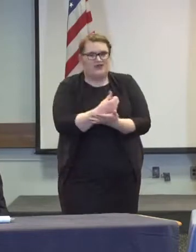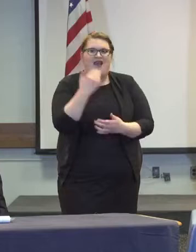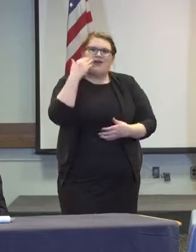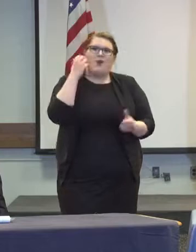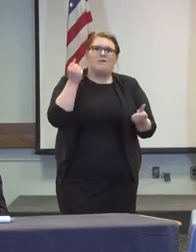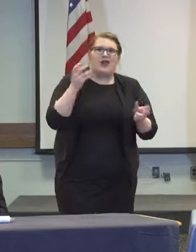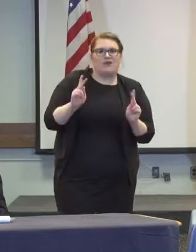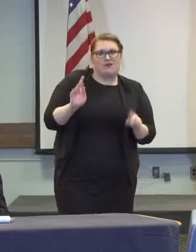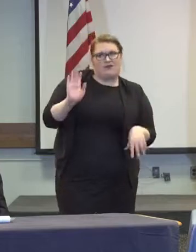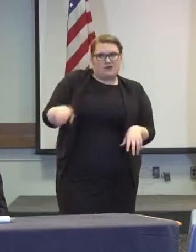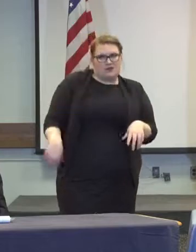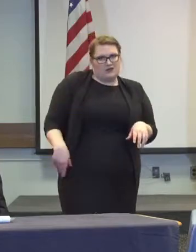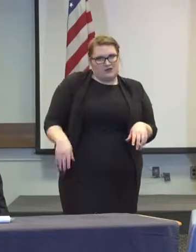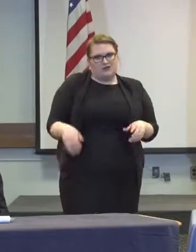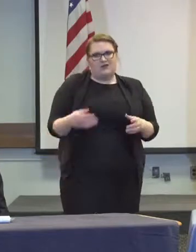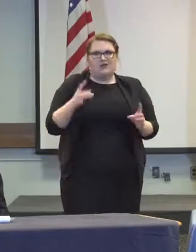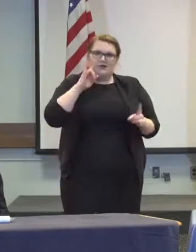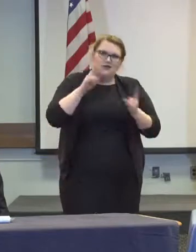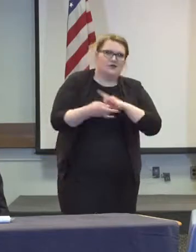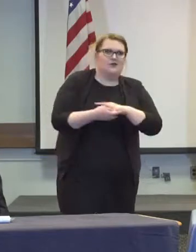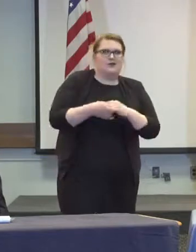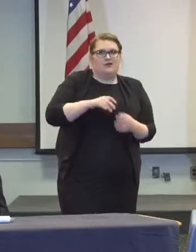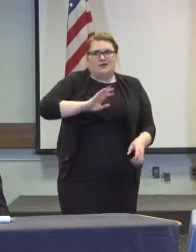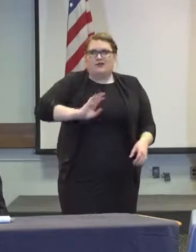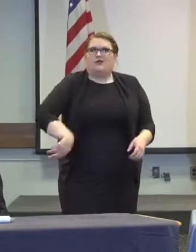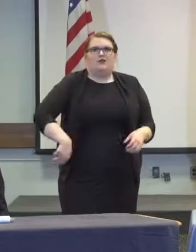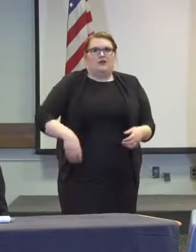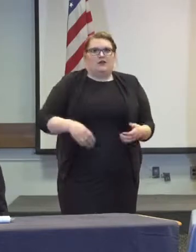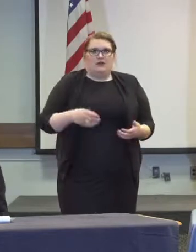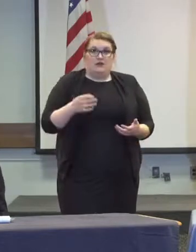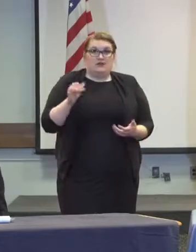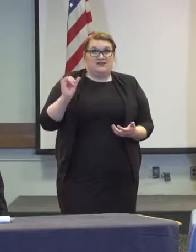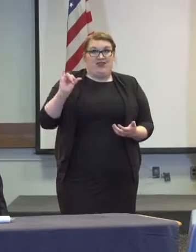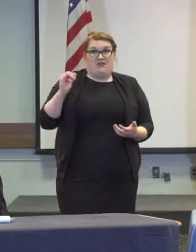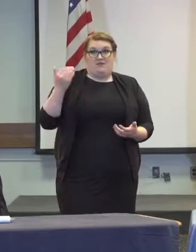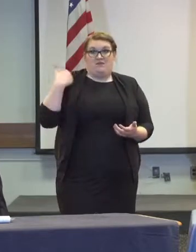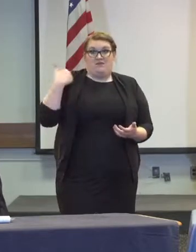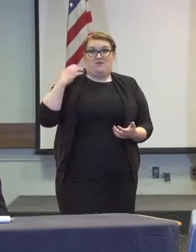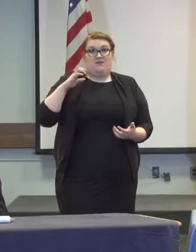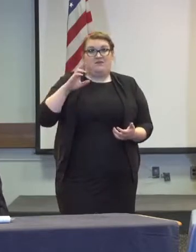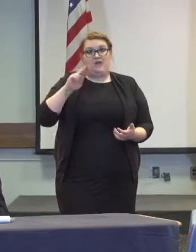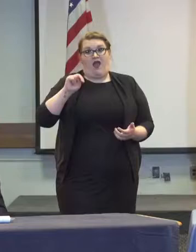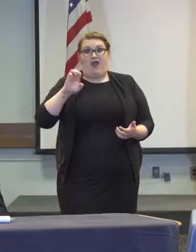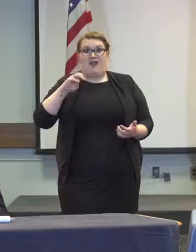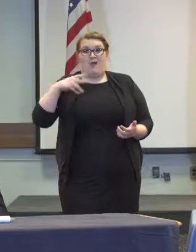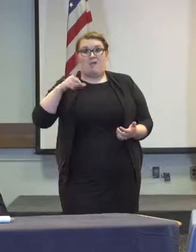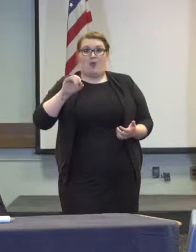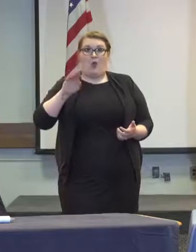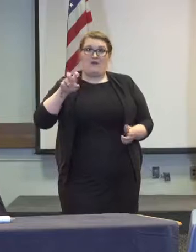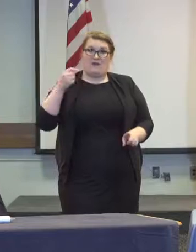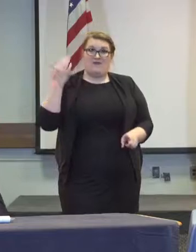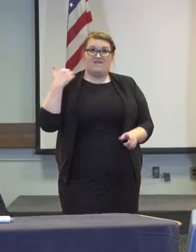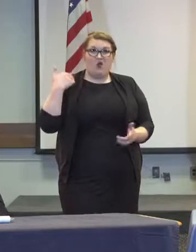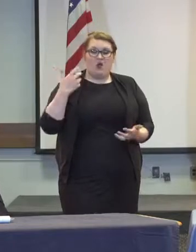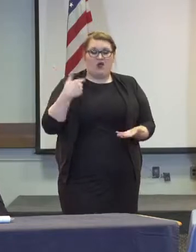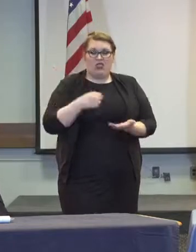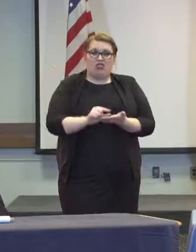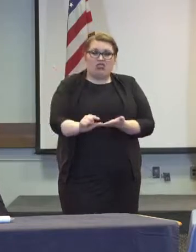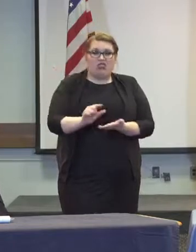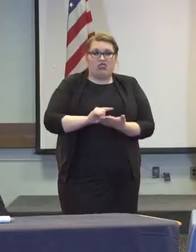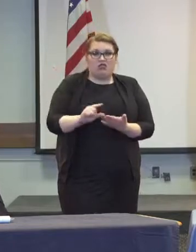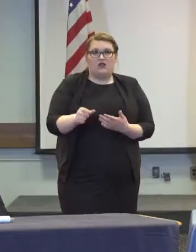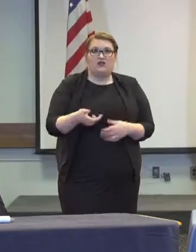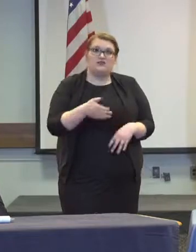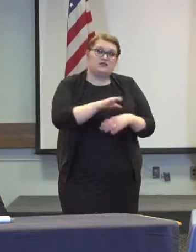cynicism out there about how we had treated unemployed people before and what our previous small